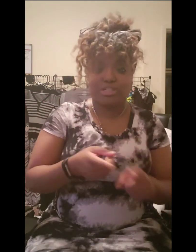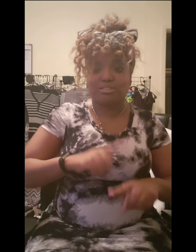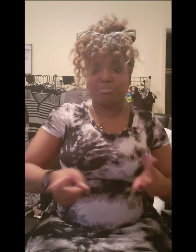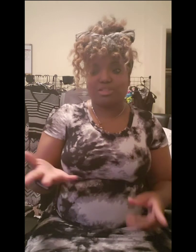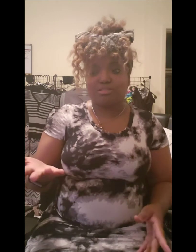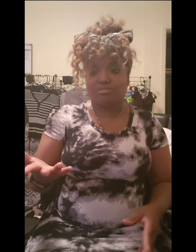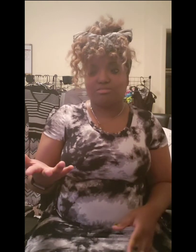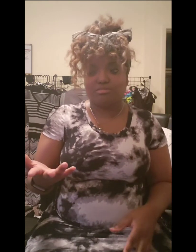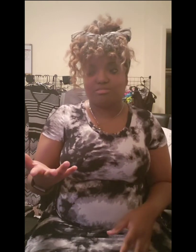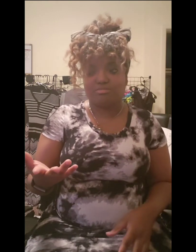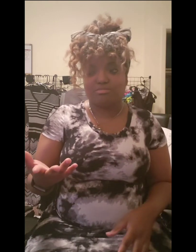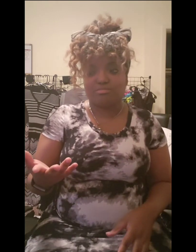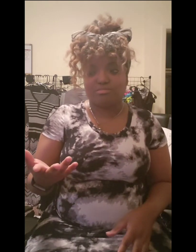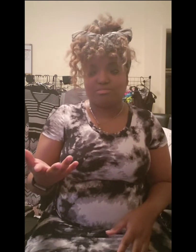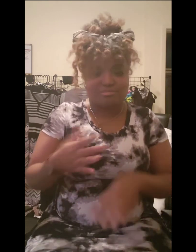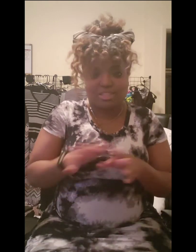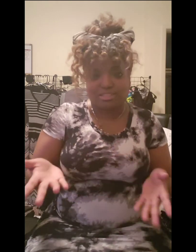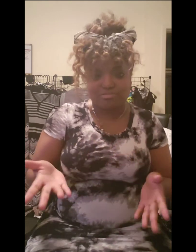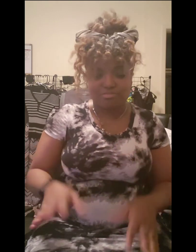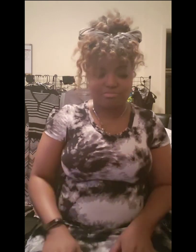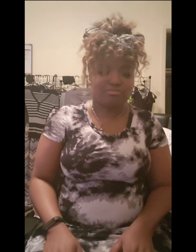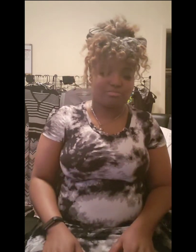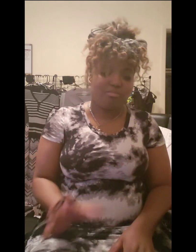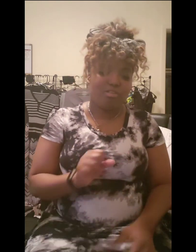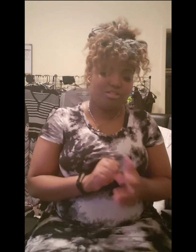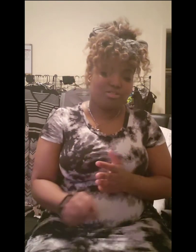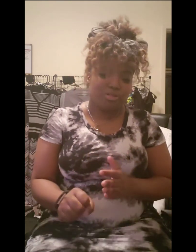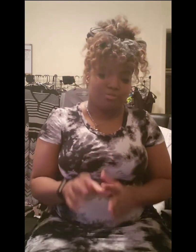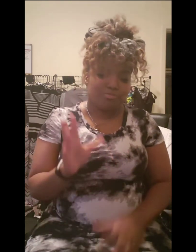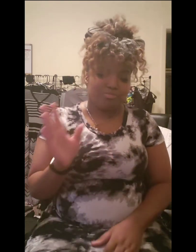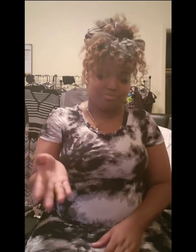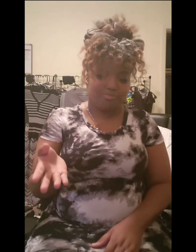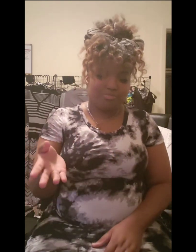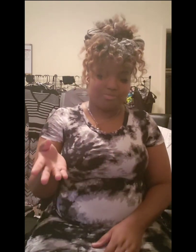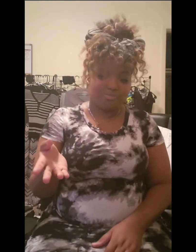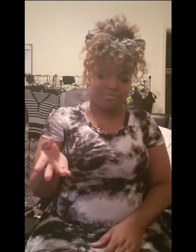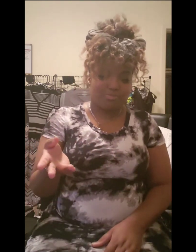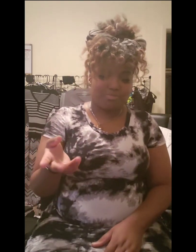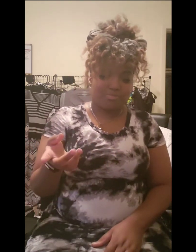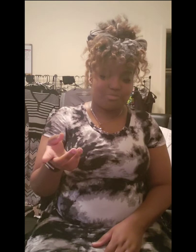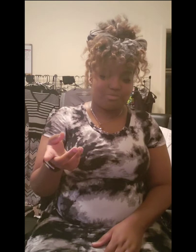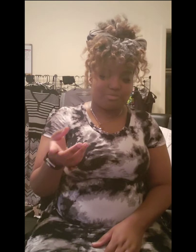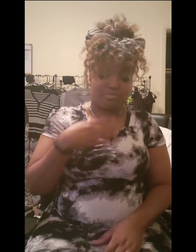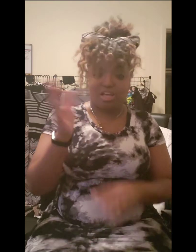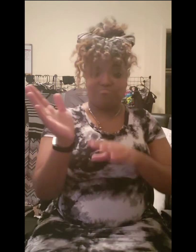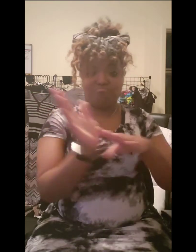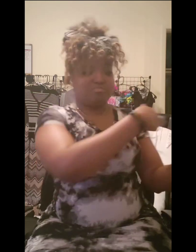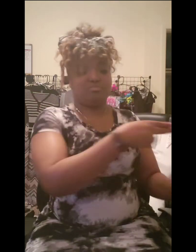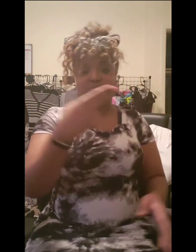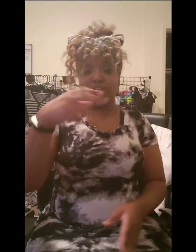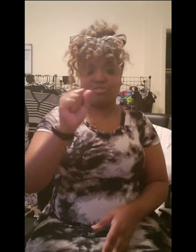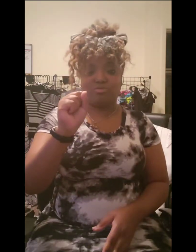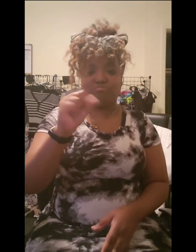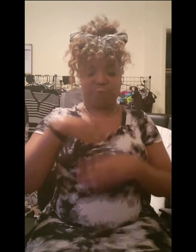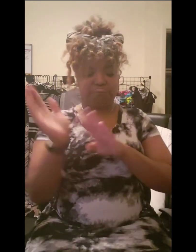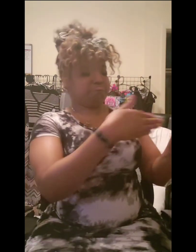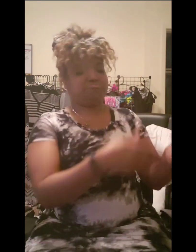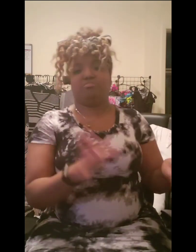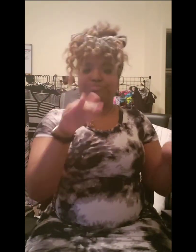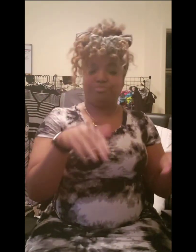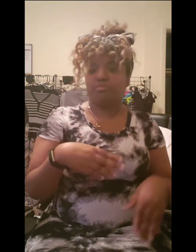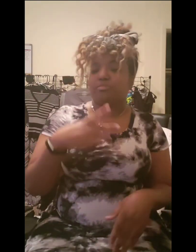that I needed to stay to myself. I mean, I did have a few friends, but it was just like, those were the only people that I hung out with.